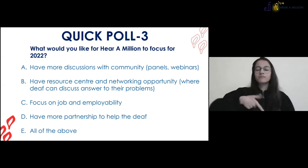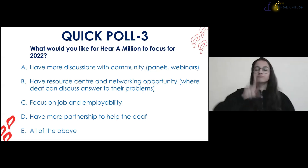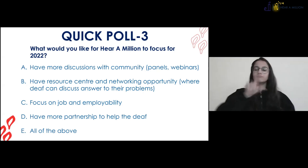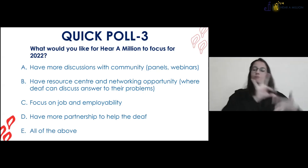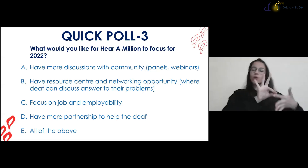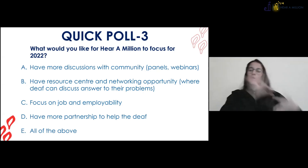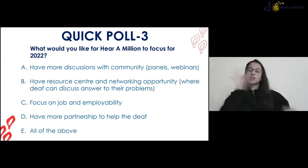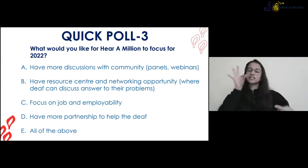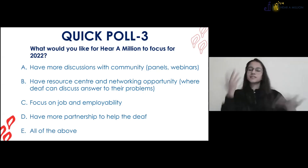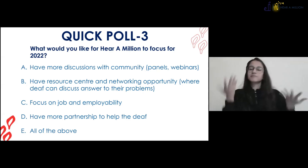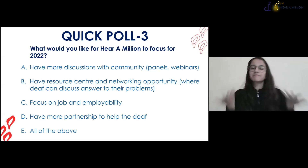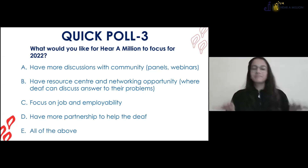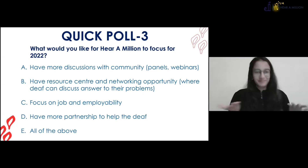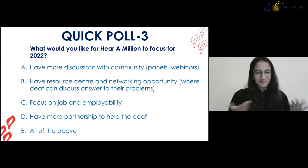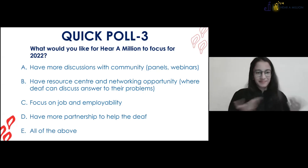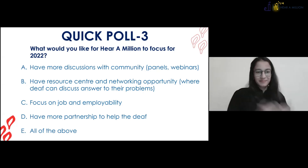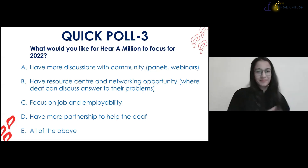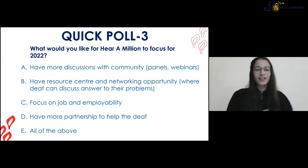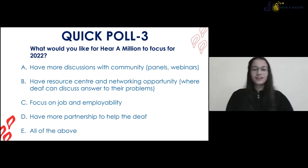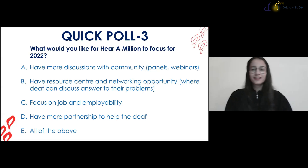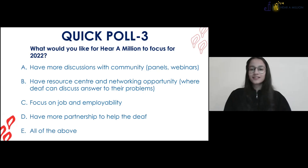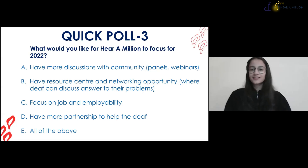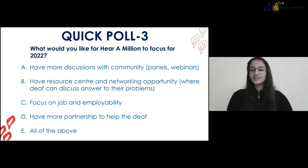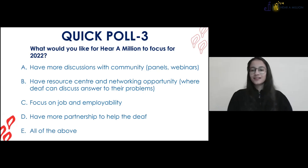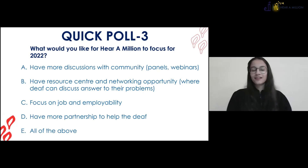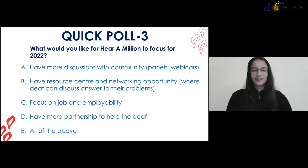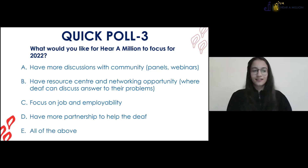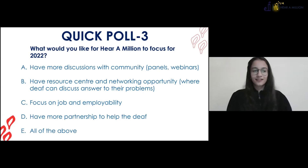or you feel that you need all of the above.